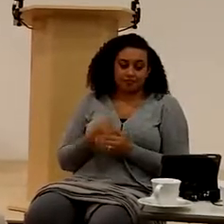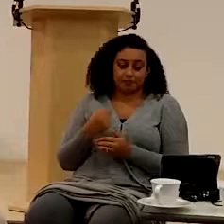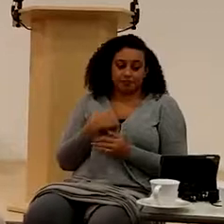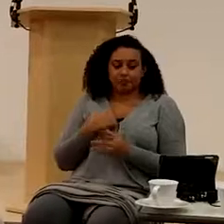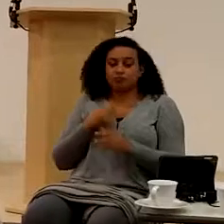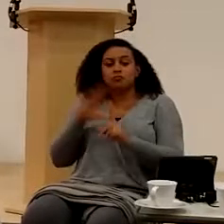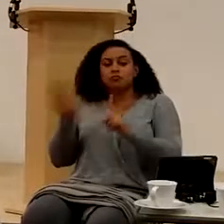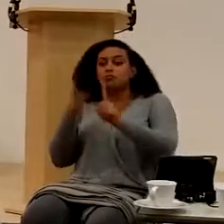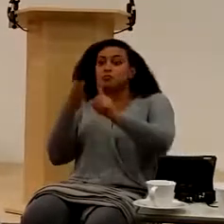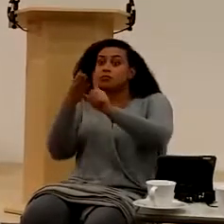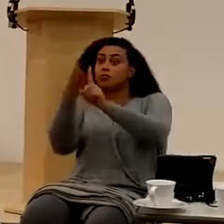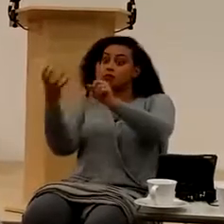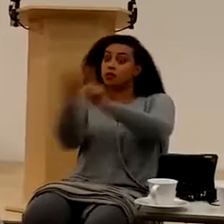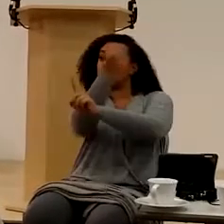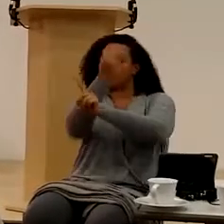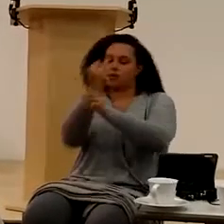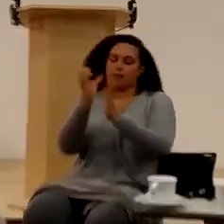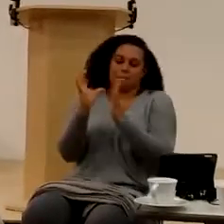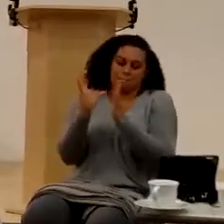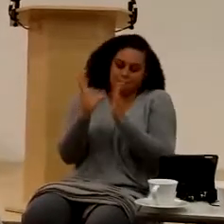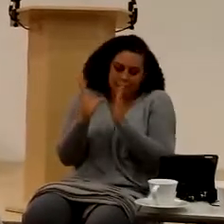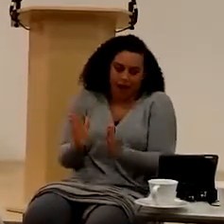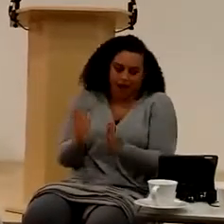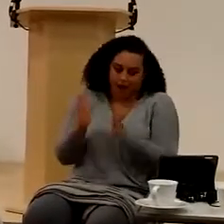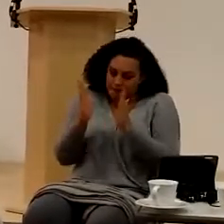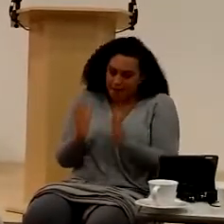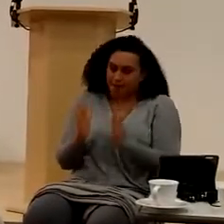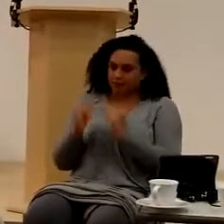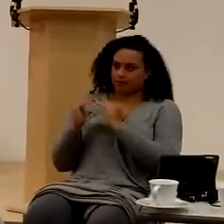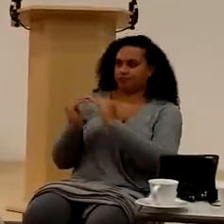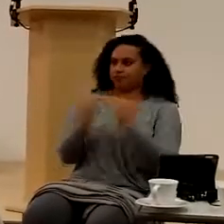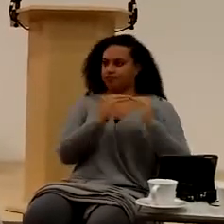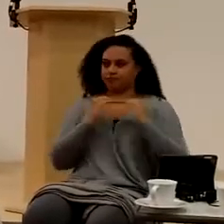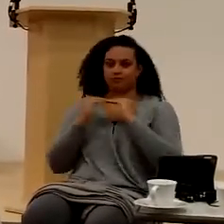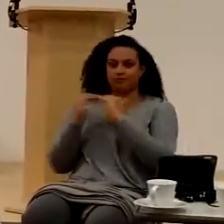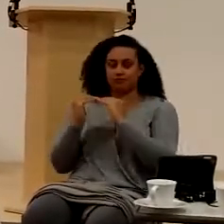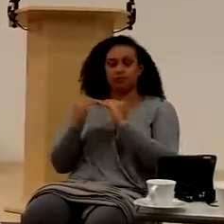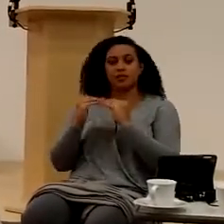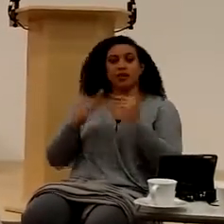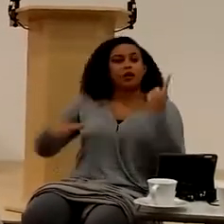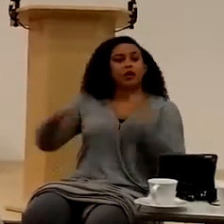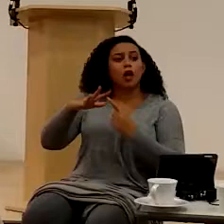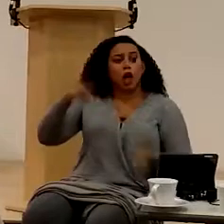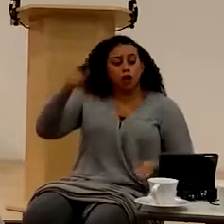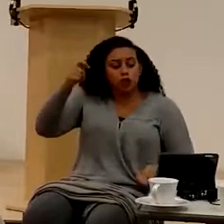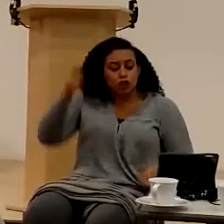ultimate goal has to be social change.